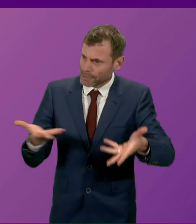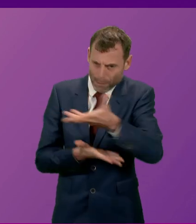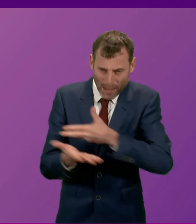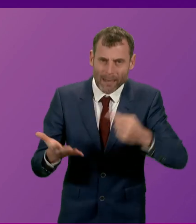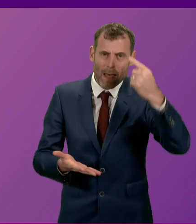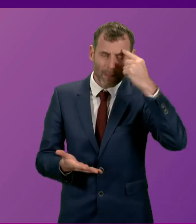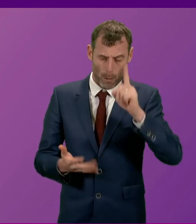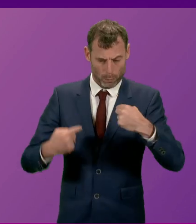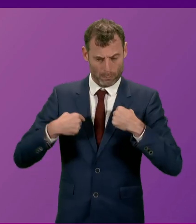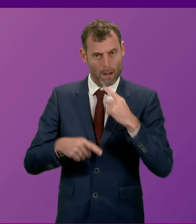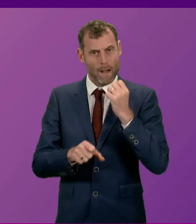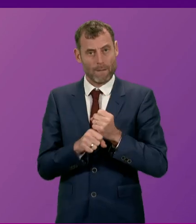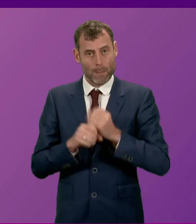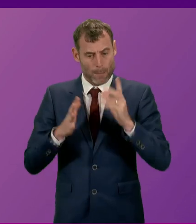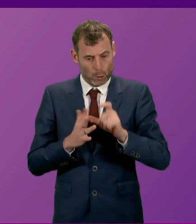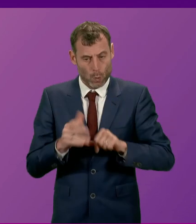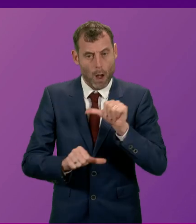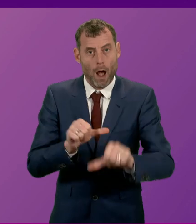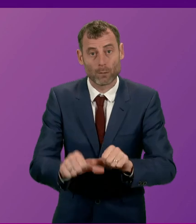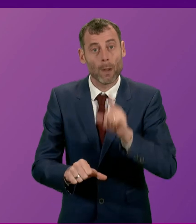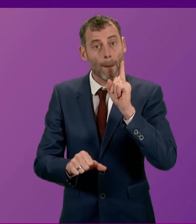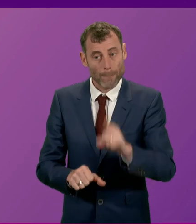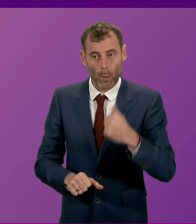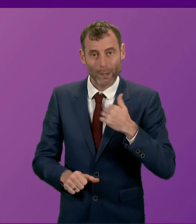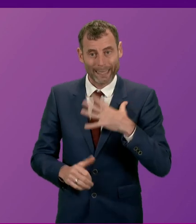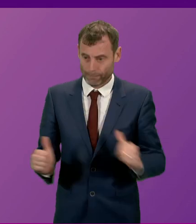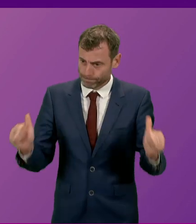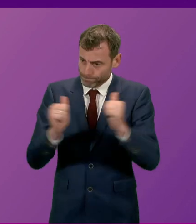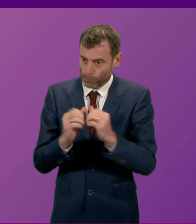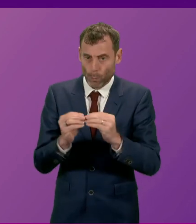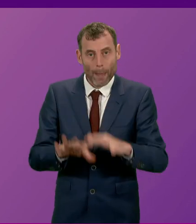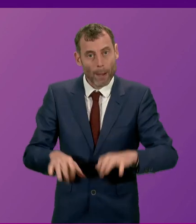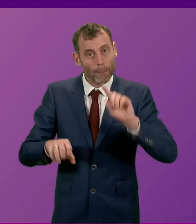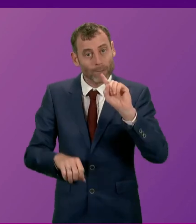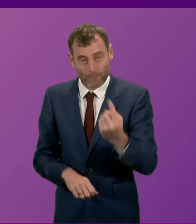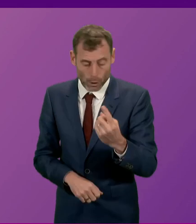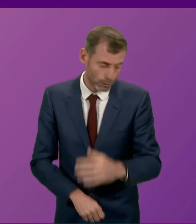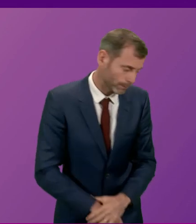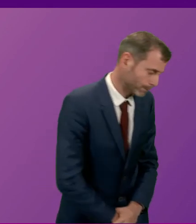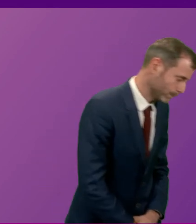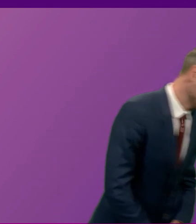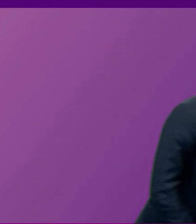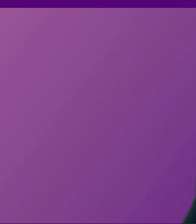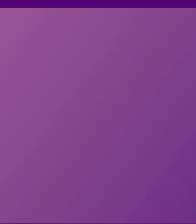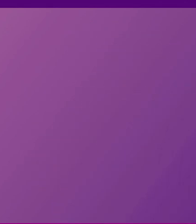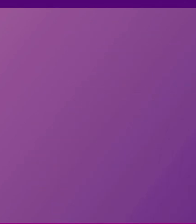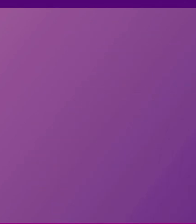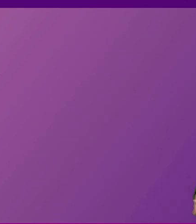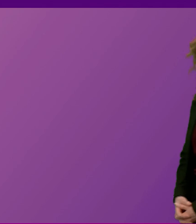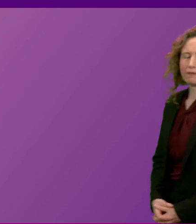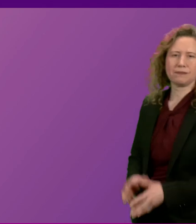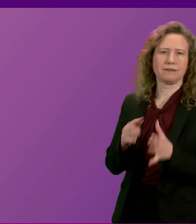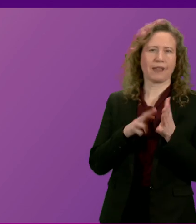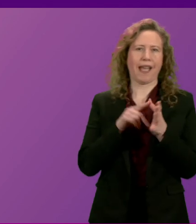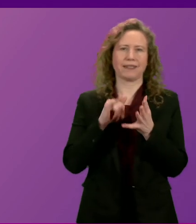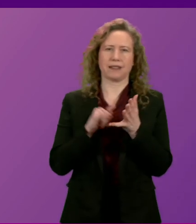they will require the consent of Parliament to do so. Question number two, Anna Sarwar. Thank you, Presiding Officer. When Parliament returns after the